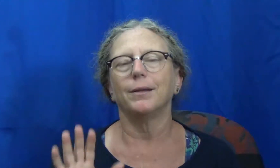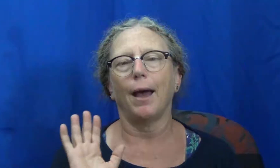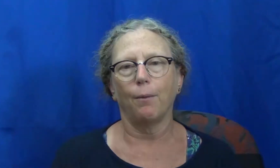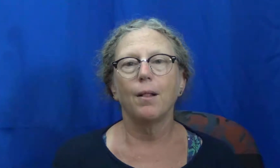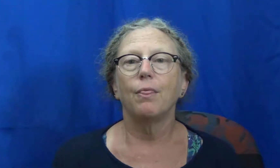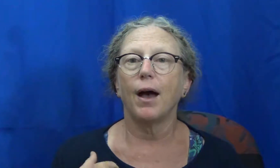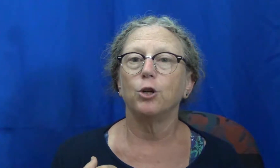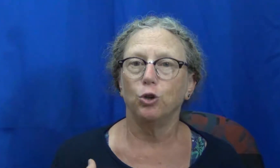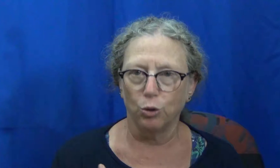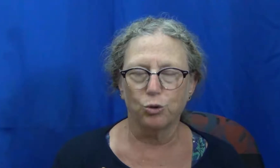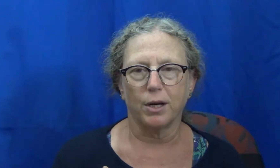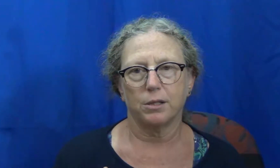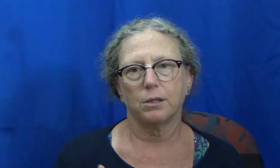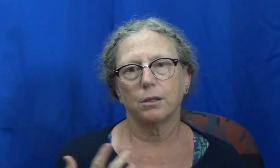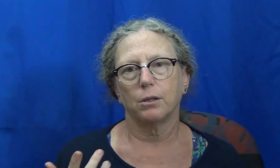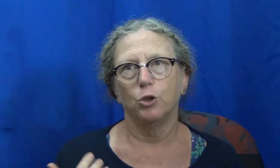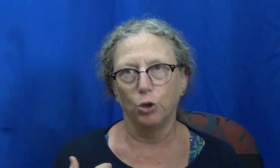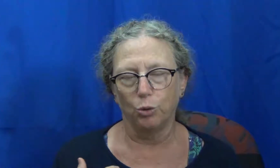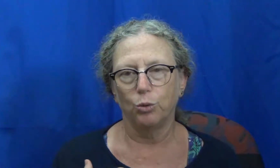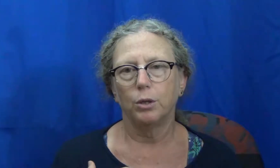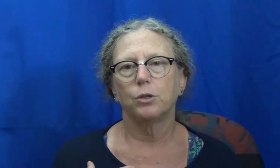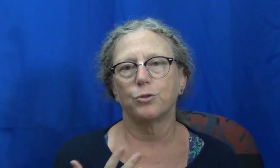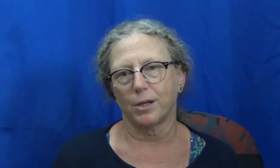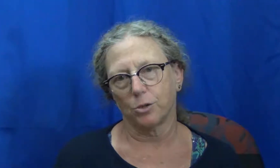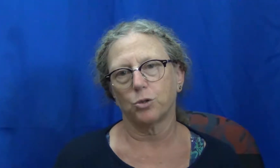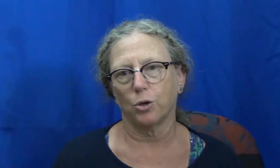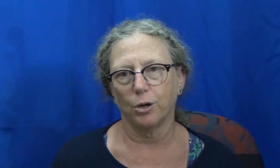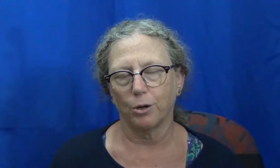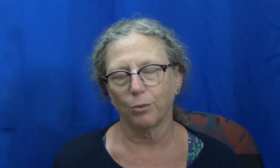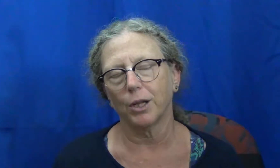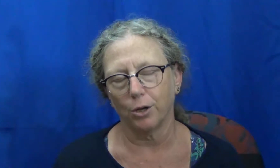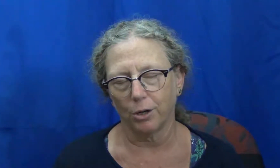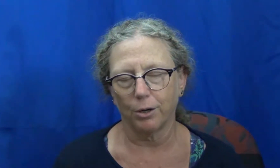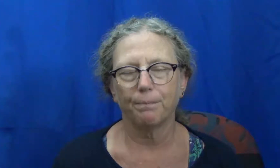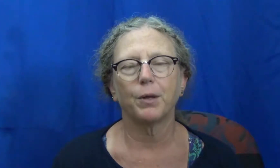now, that new dress looks good on her, really good on her. Okay.